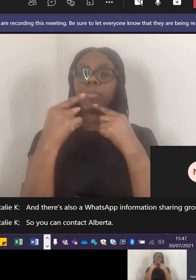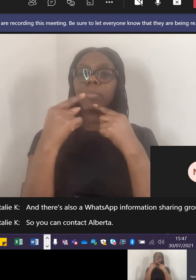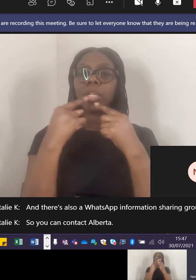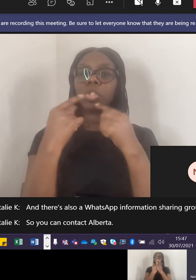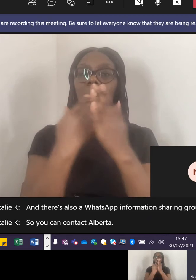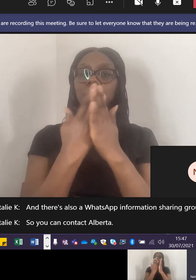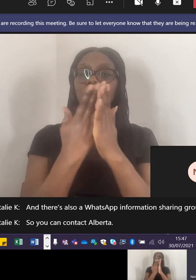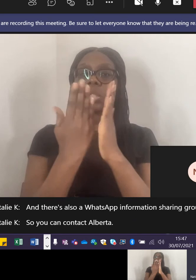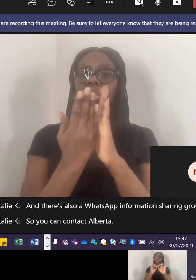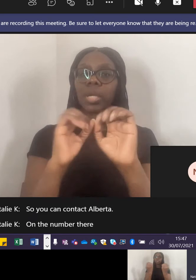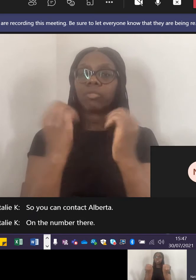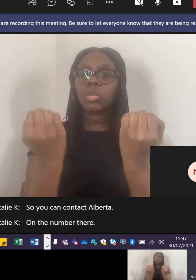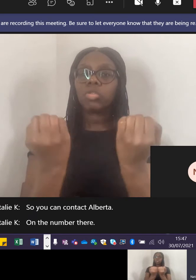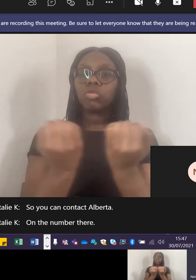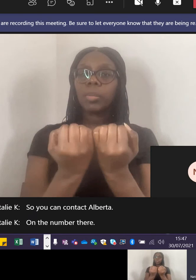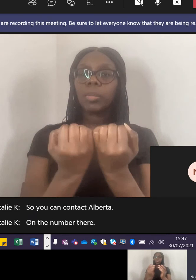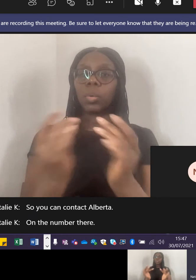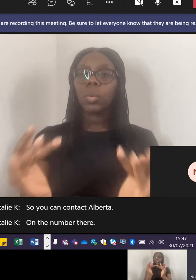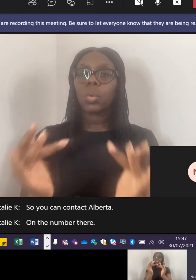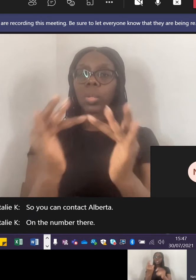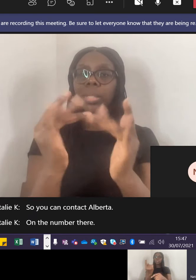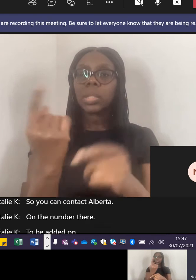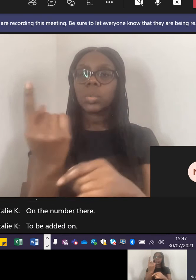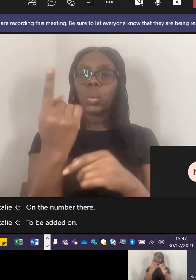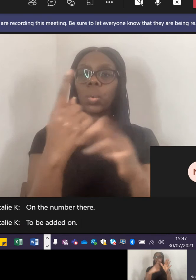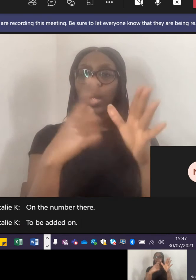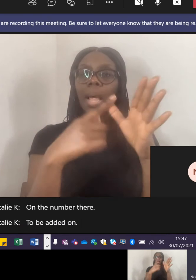the number there to be added on.